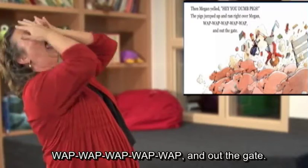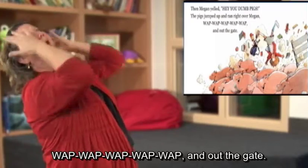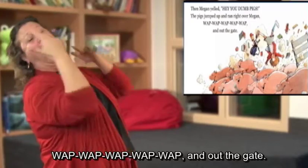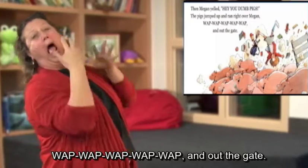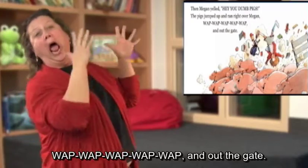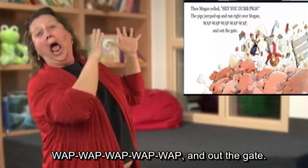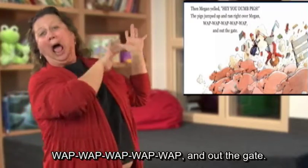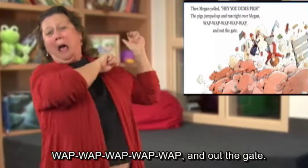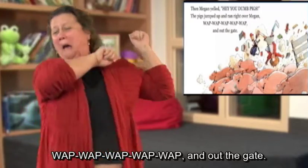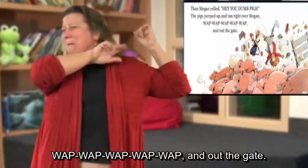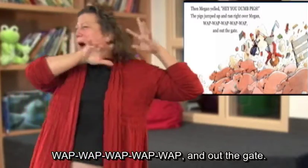gate.